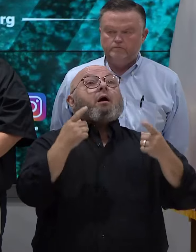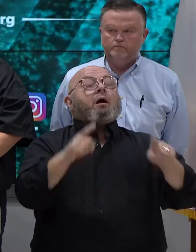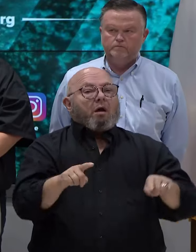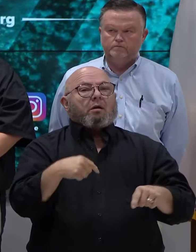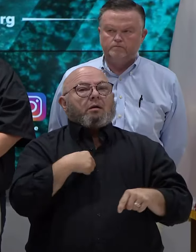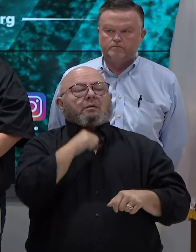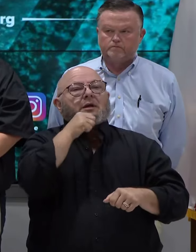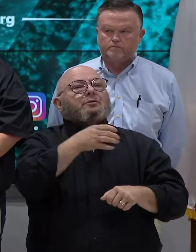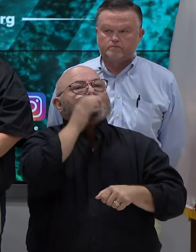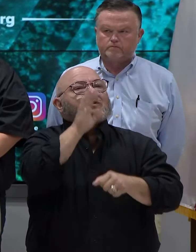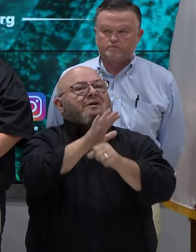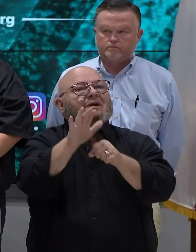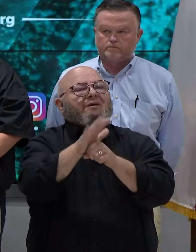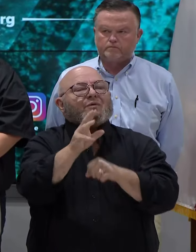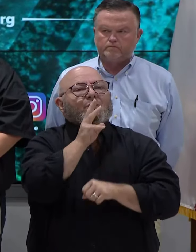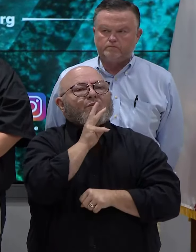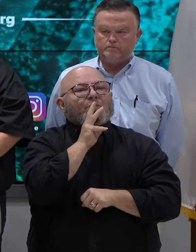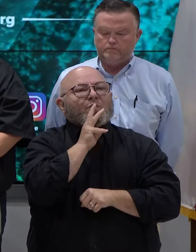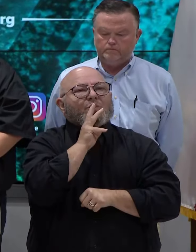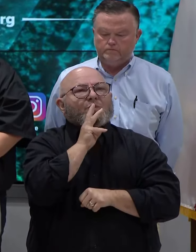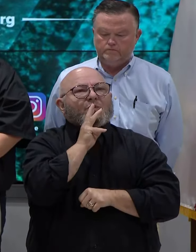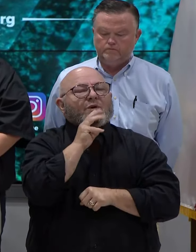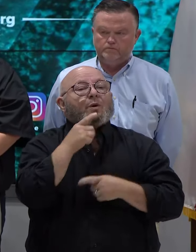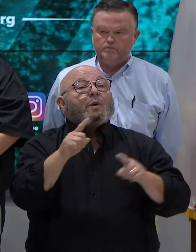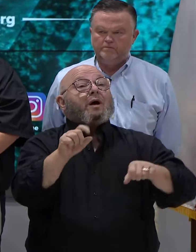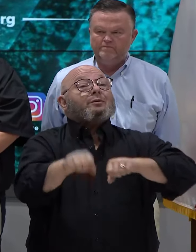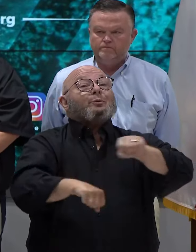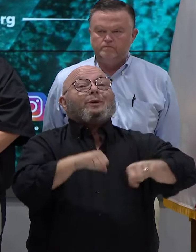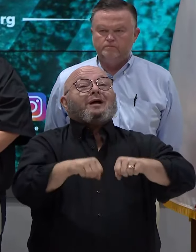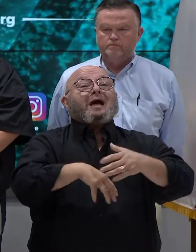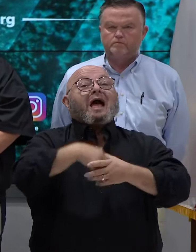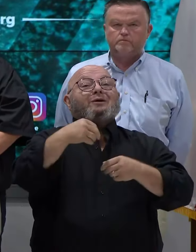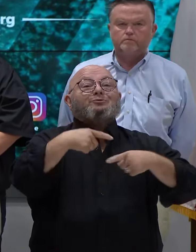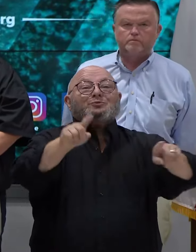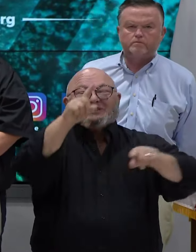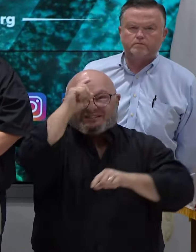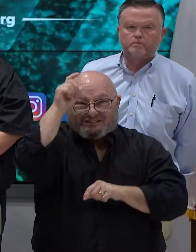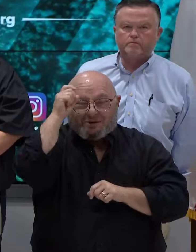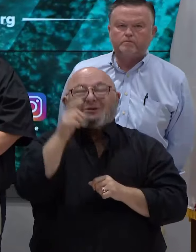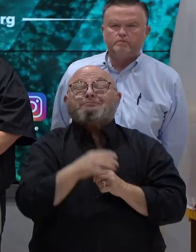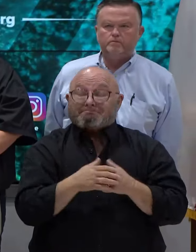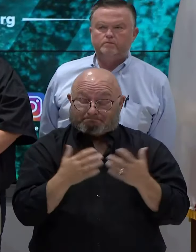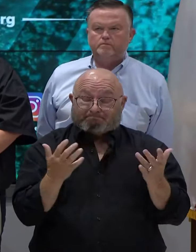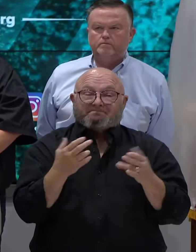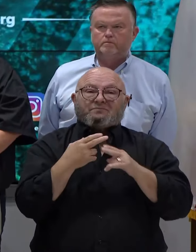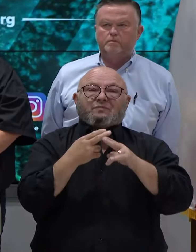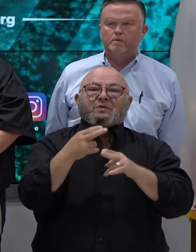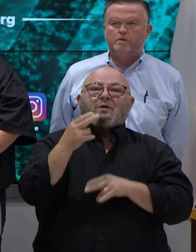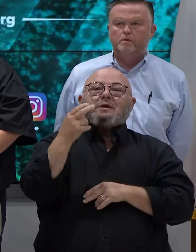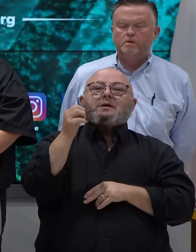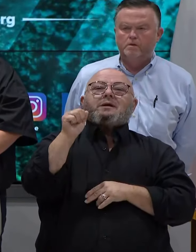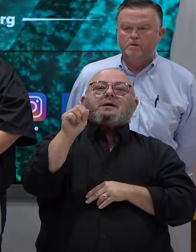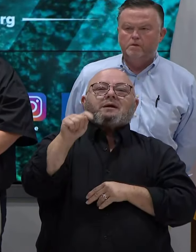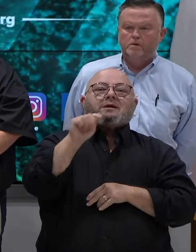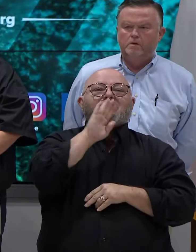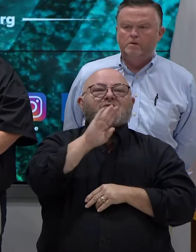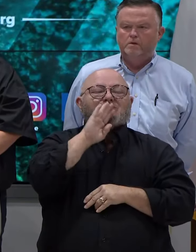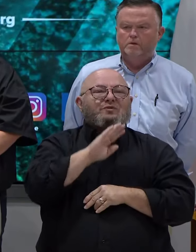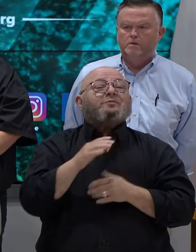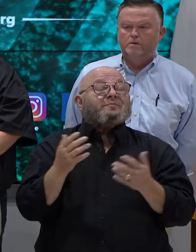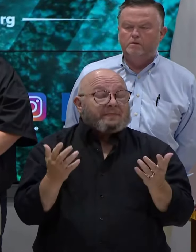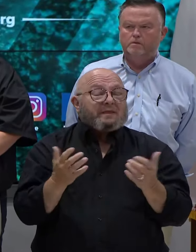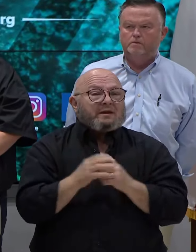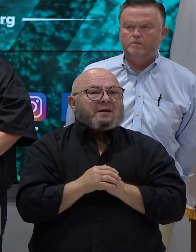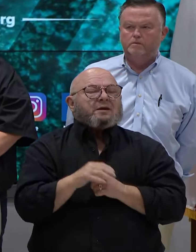I hadn't drank enough water while riding my bike outdoors in the summer. So, it happens. It can be dangerous. You may not know what it